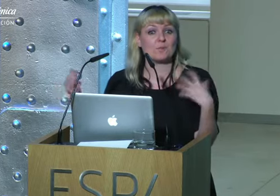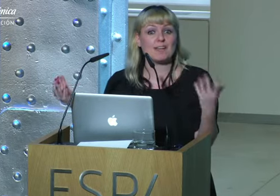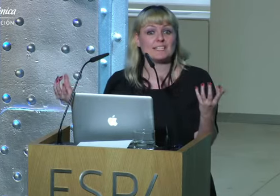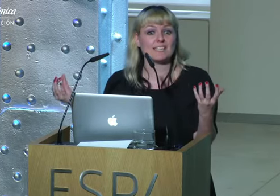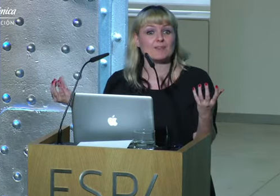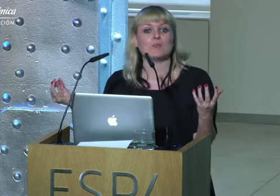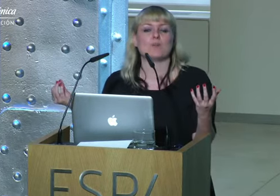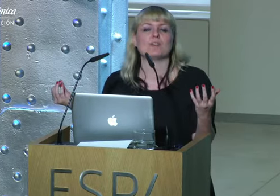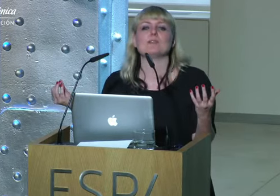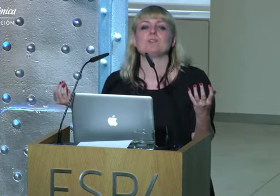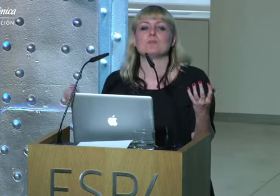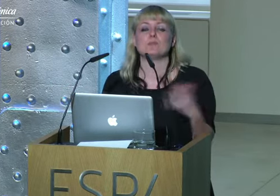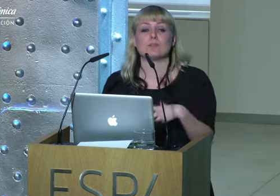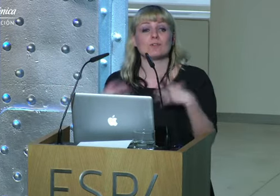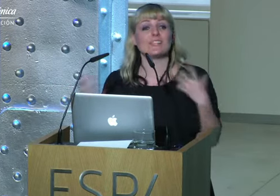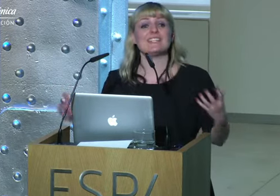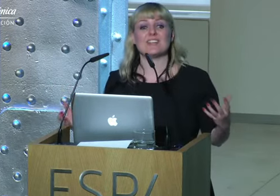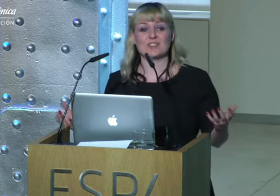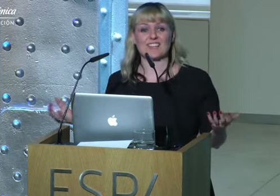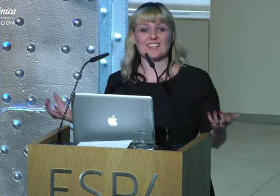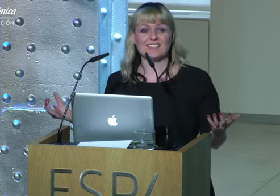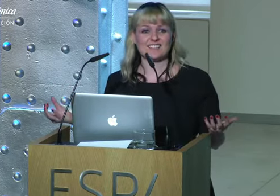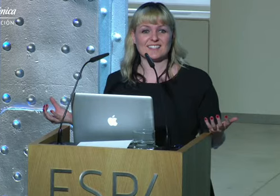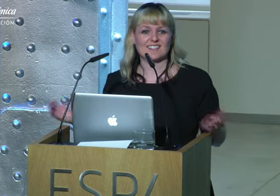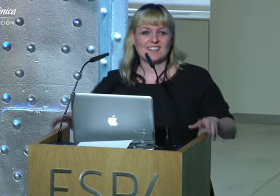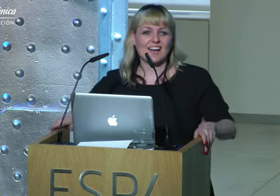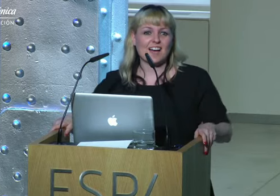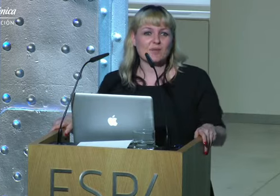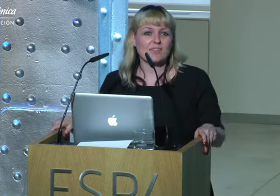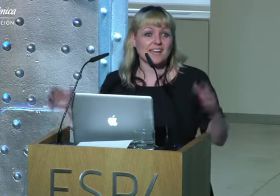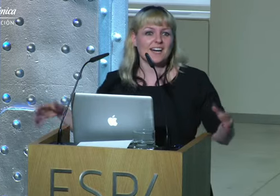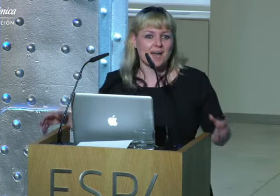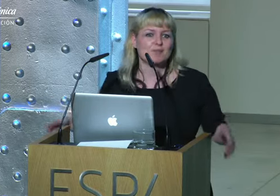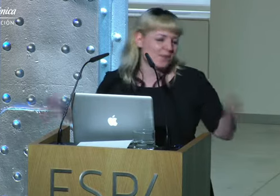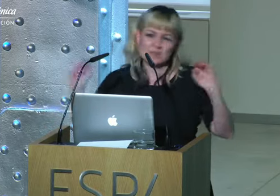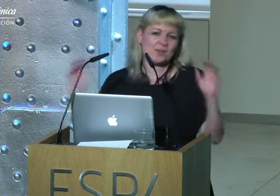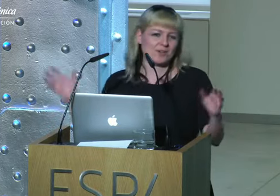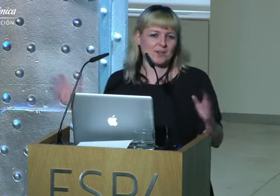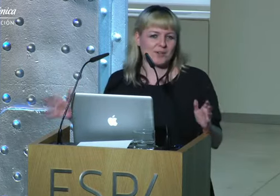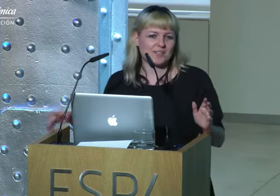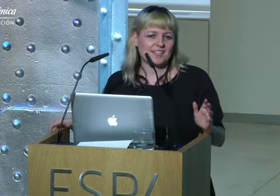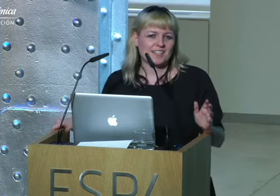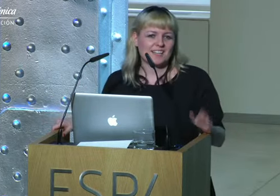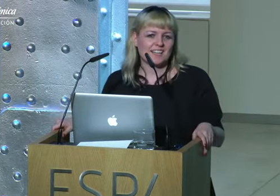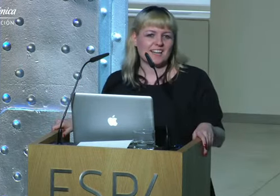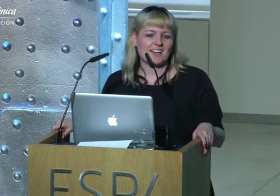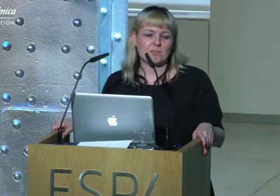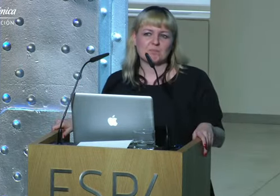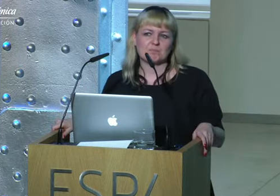also mentally, if you want them to be reflecting on things, then that can't happen when you go.